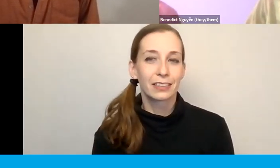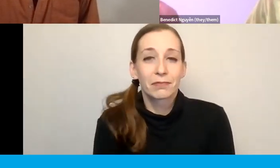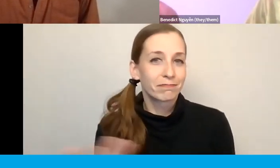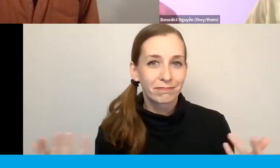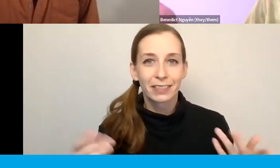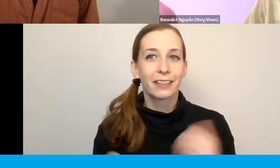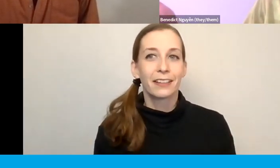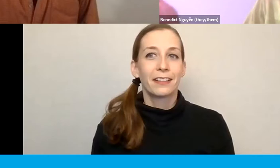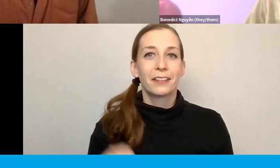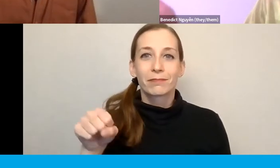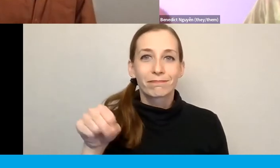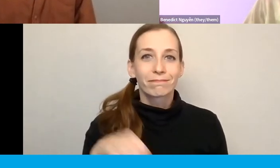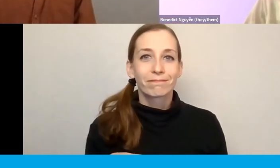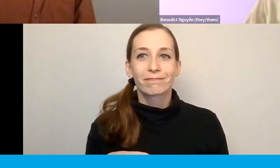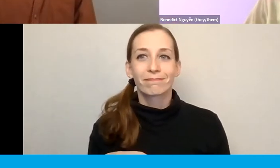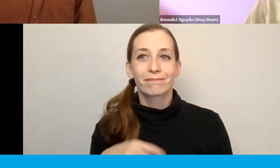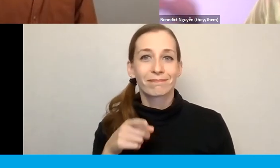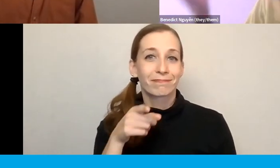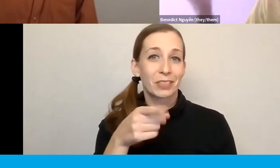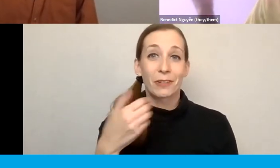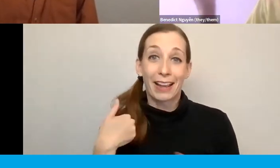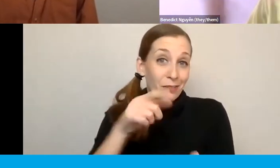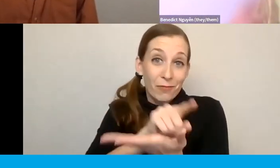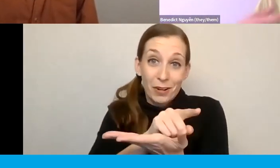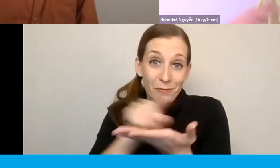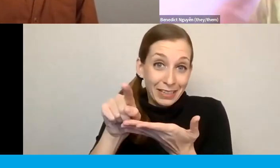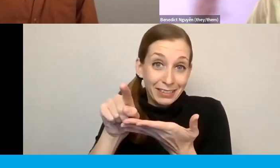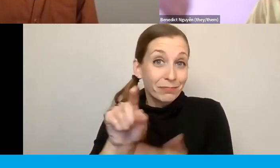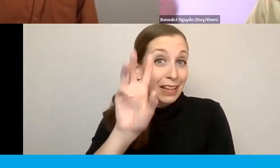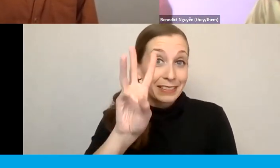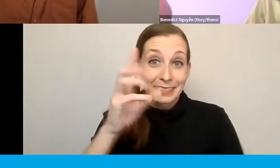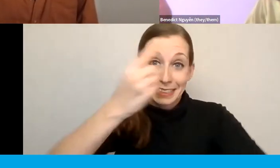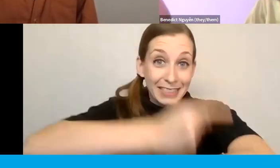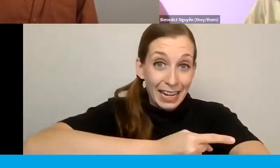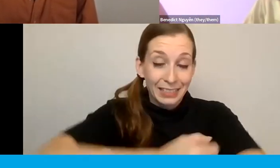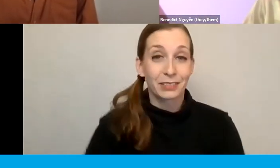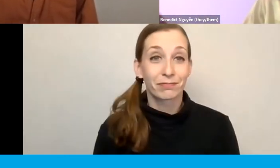When you have, 6 days times two cameras times